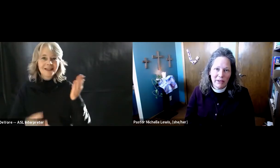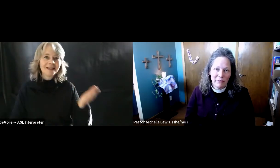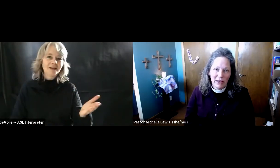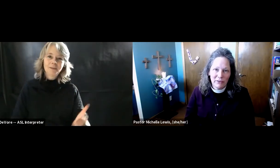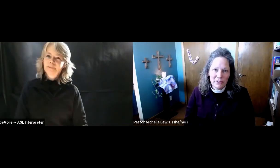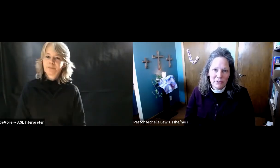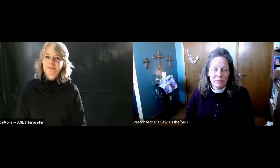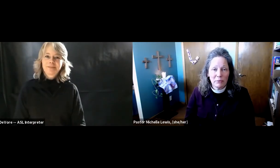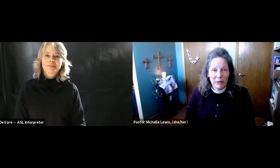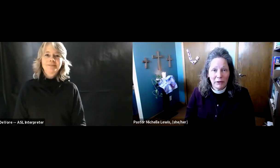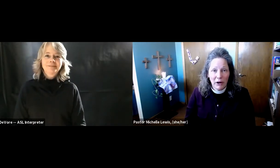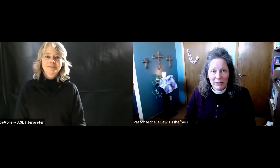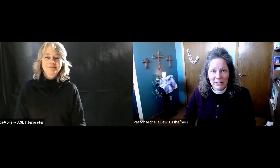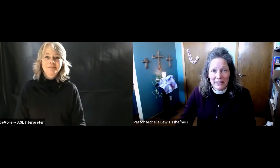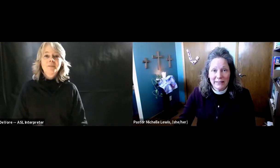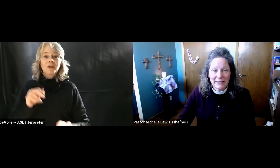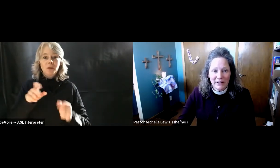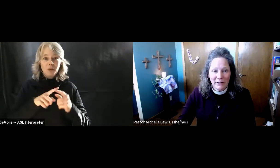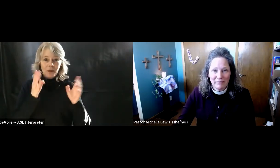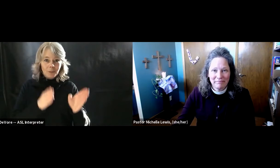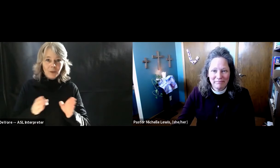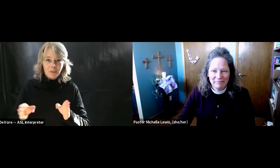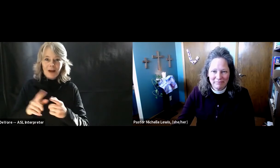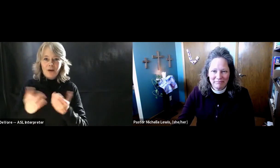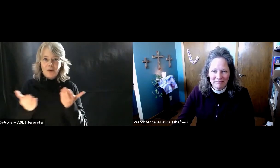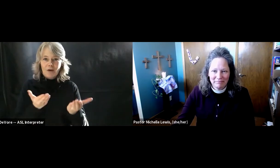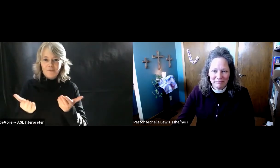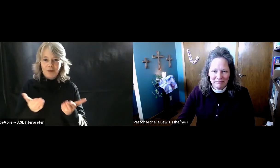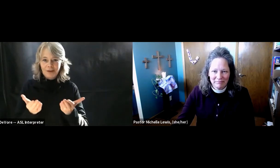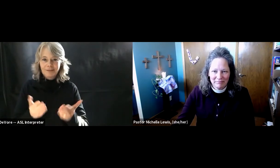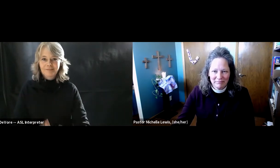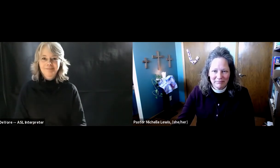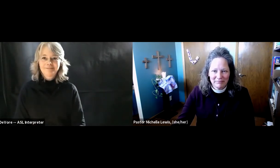So we invite you to prepare your offerings at this time.